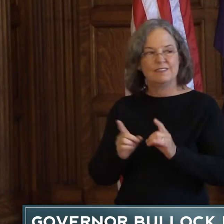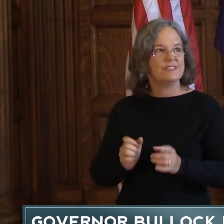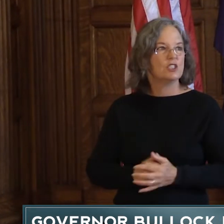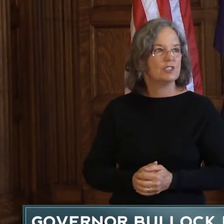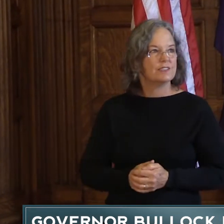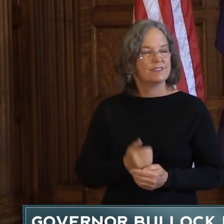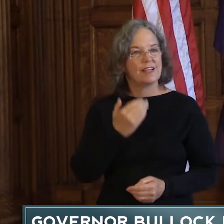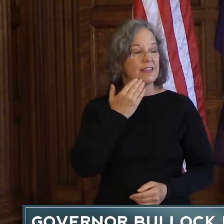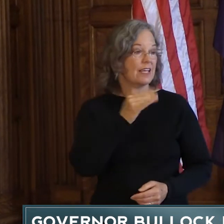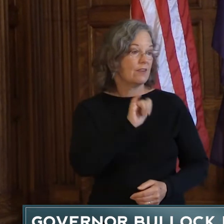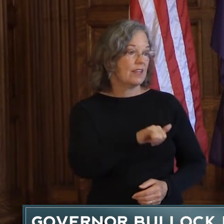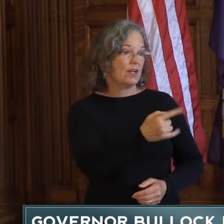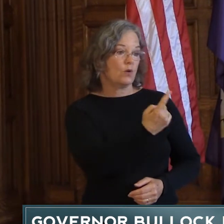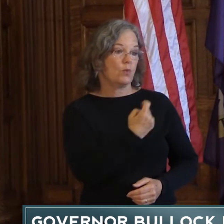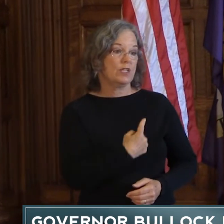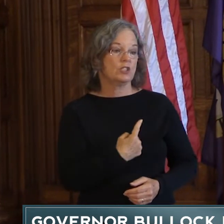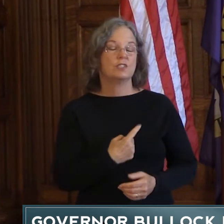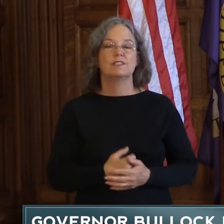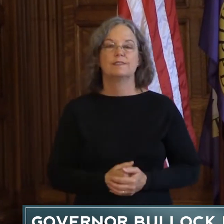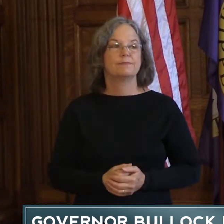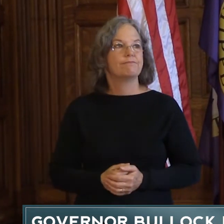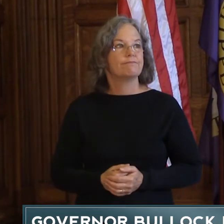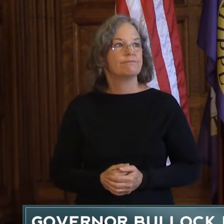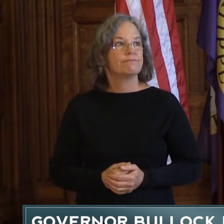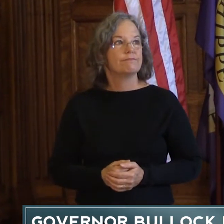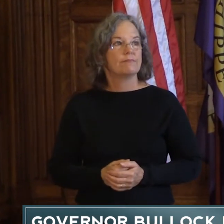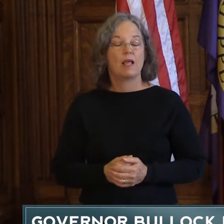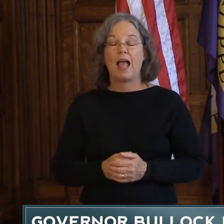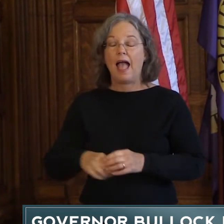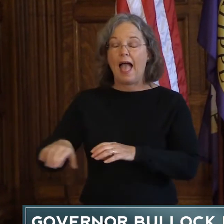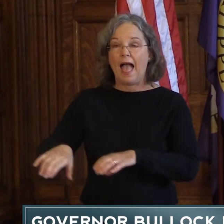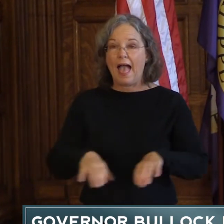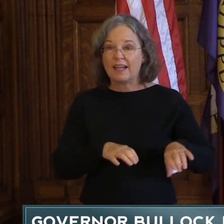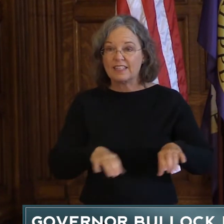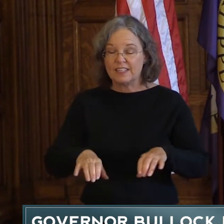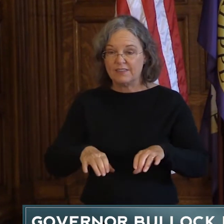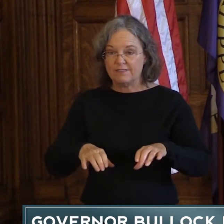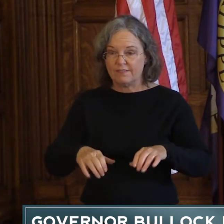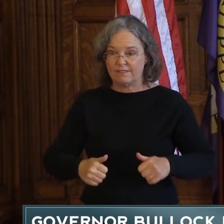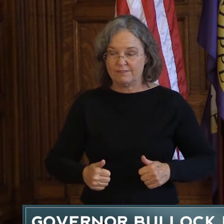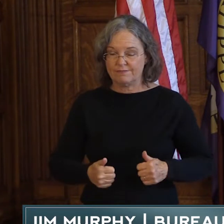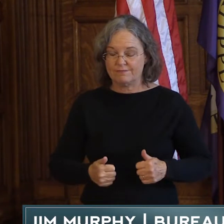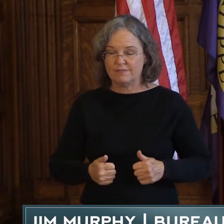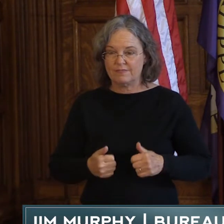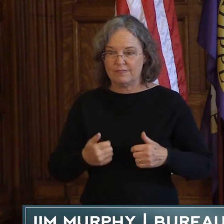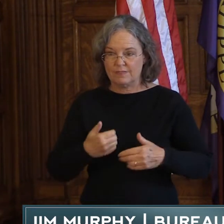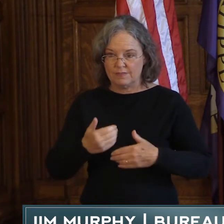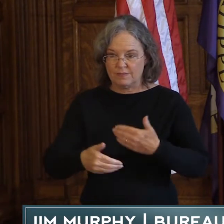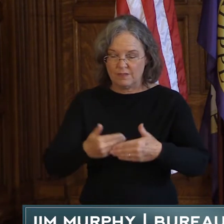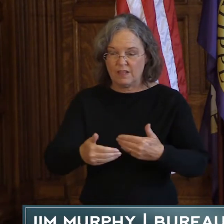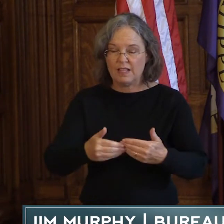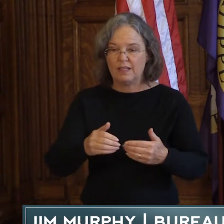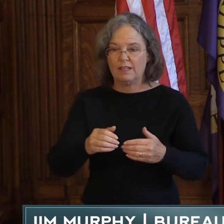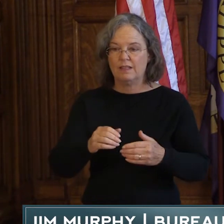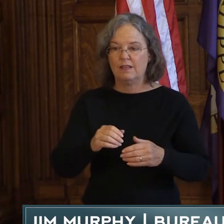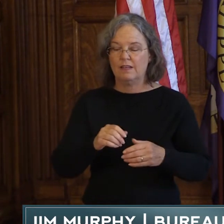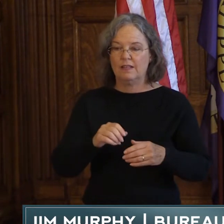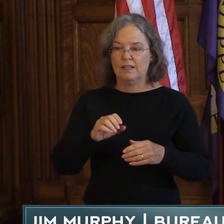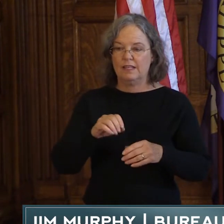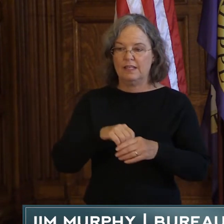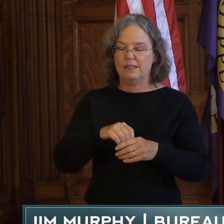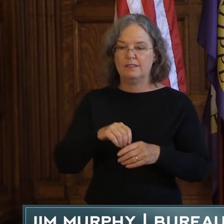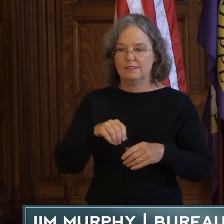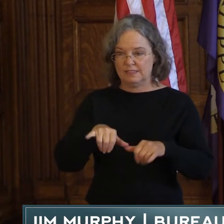So thank you for the question. It was about the active cases in Toole County, which I think are still sitting at 7. I think what